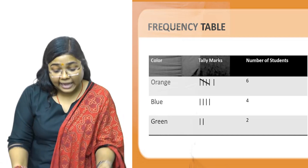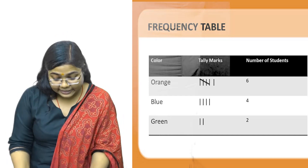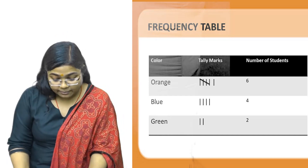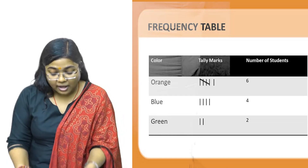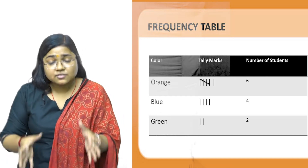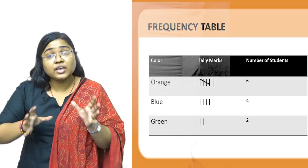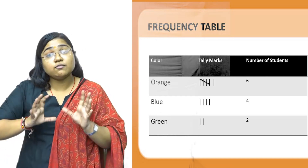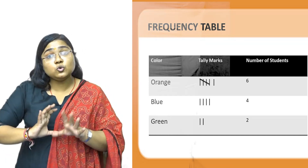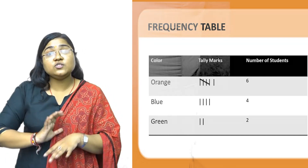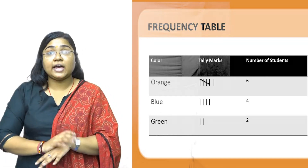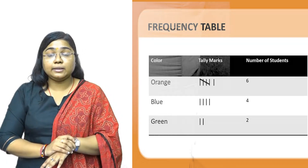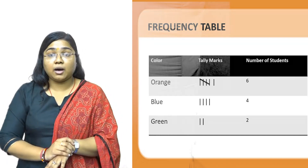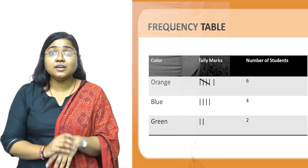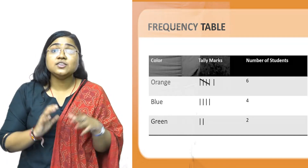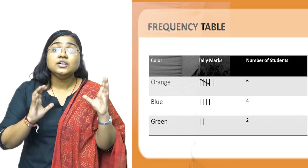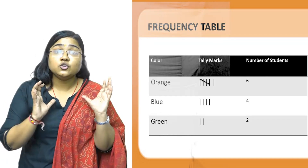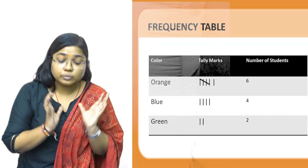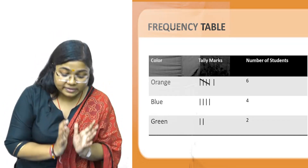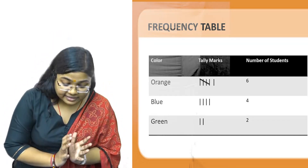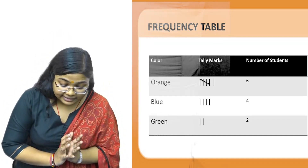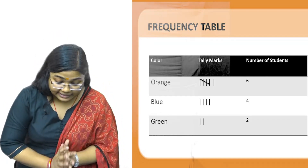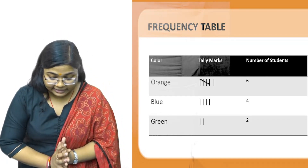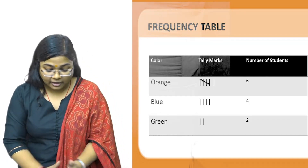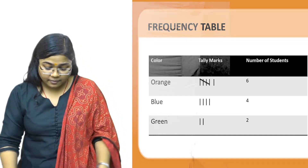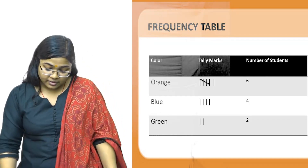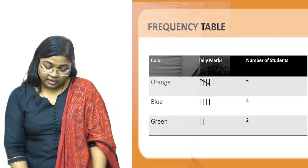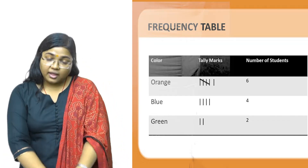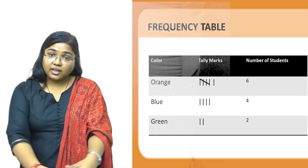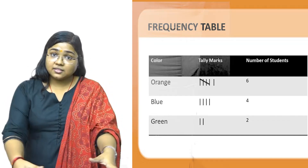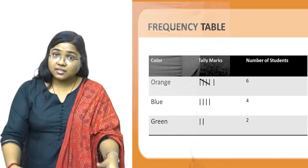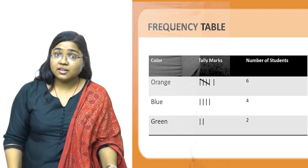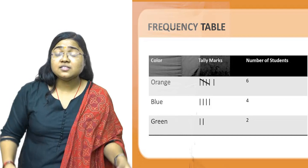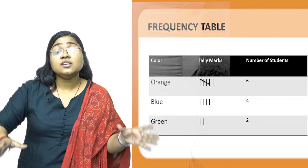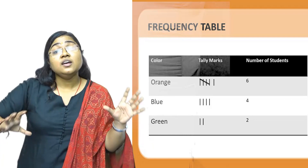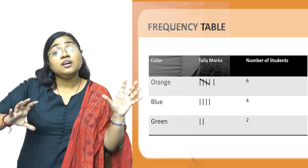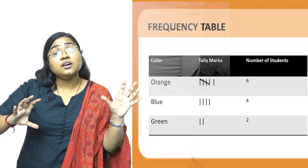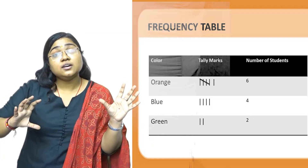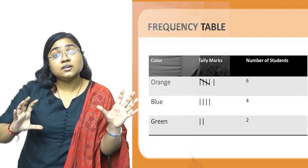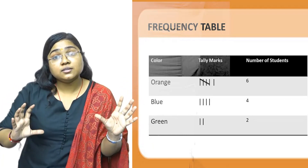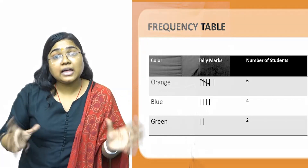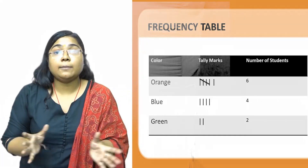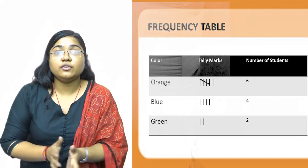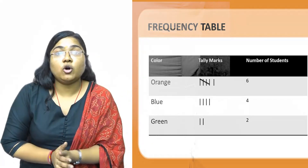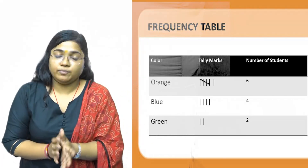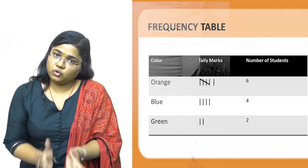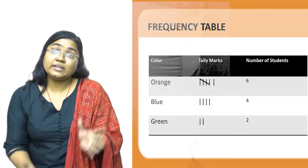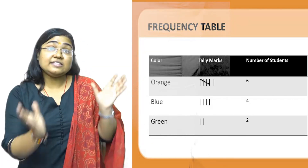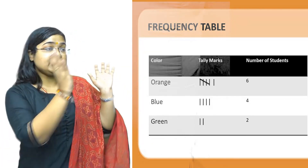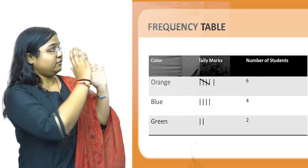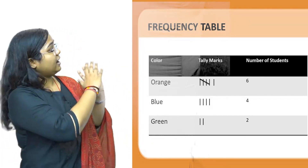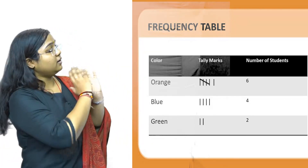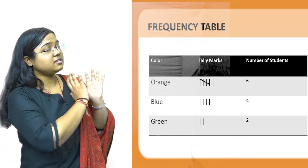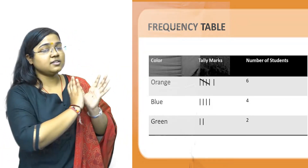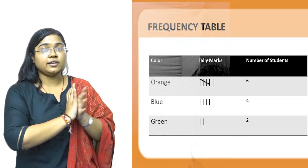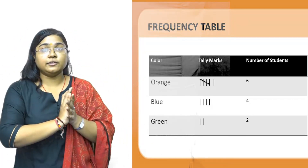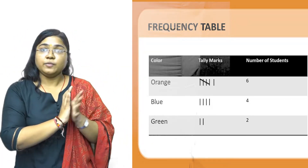the tally marks. We have used tally marks to represent data in this tabular form. You can see